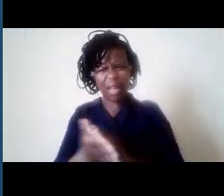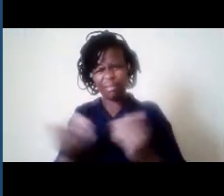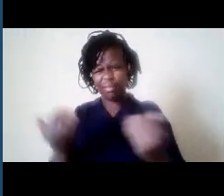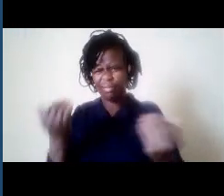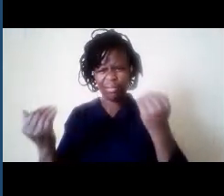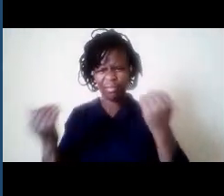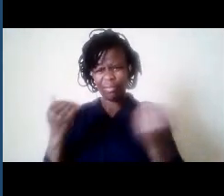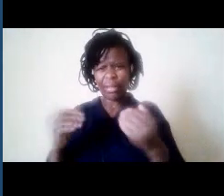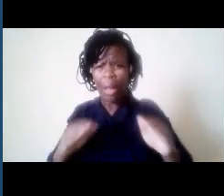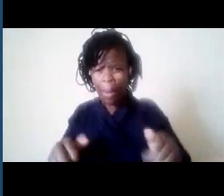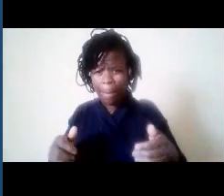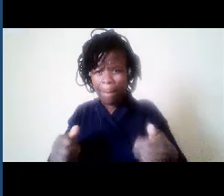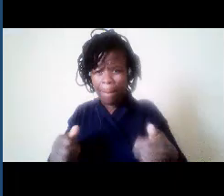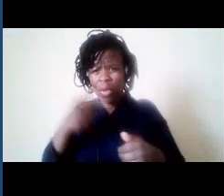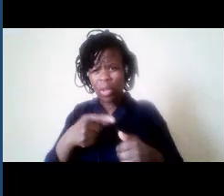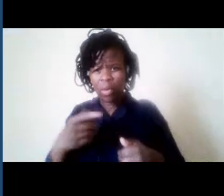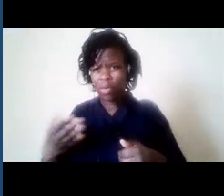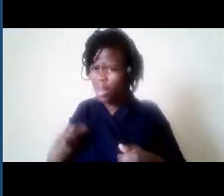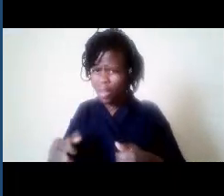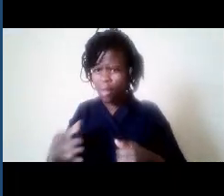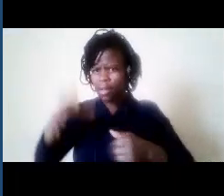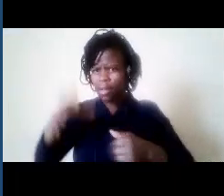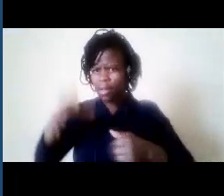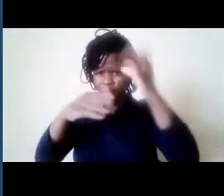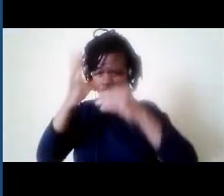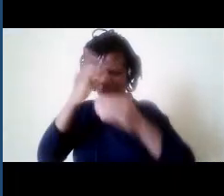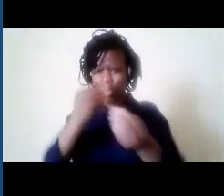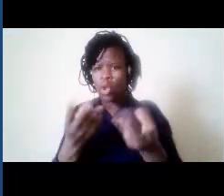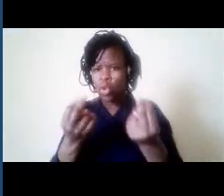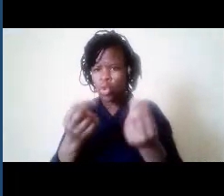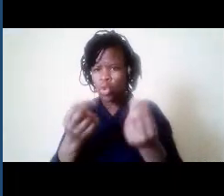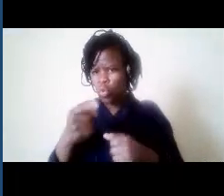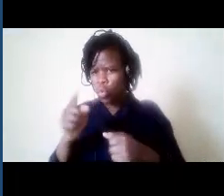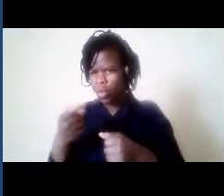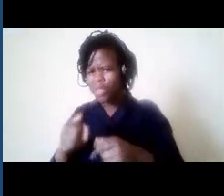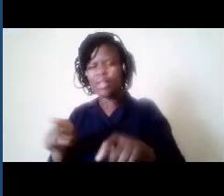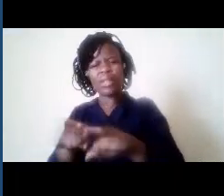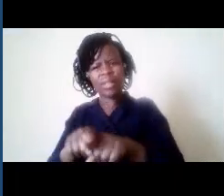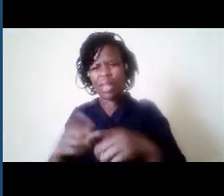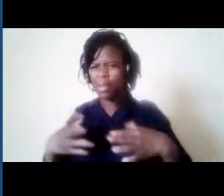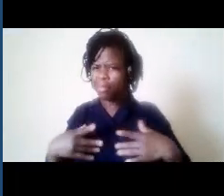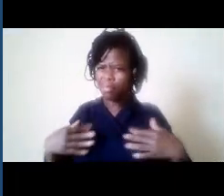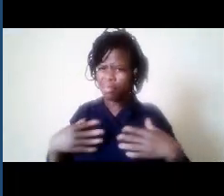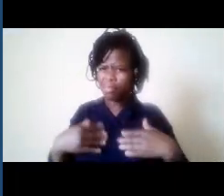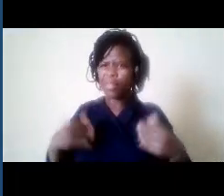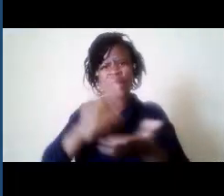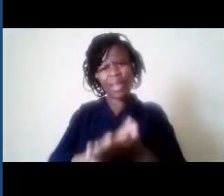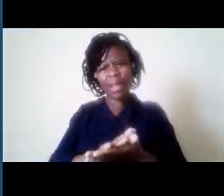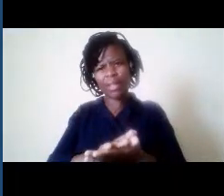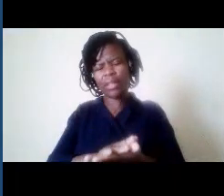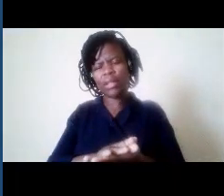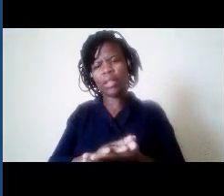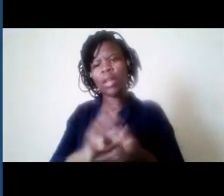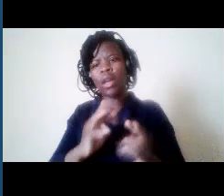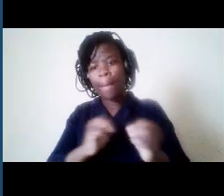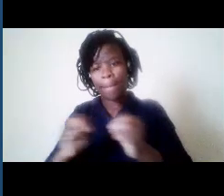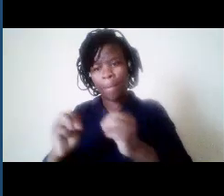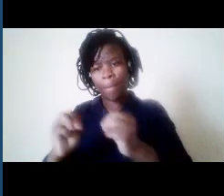doesn't seem to want to learn these new things, to learn Braille and orientation and mobility. And there's a kind of